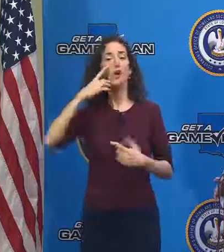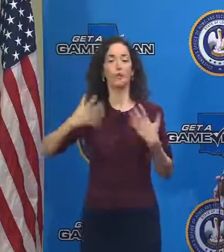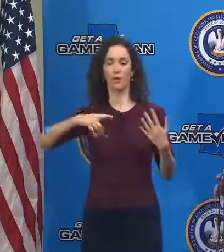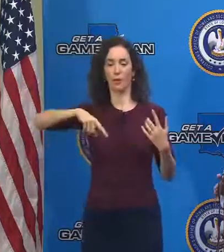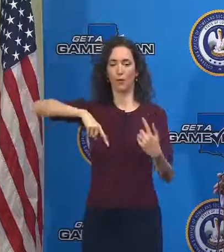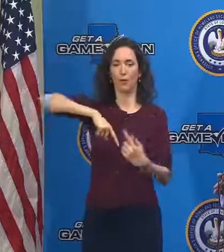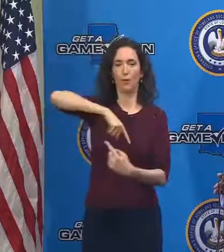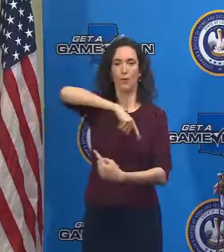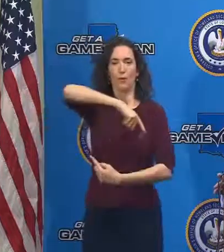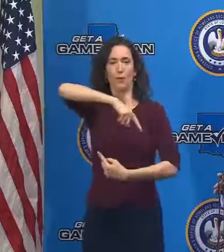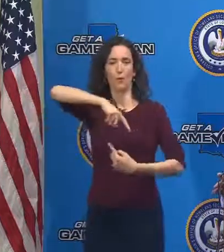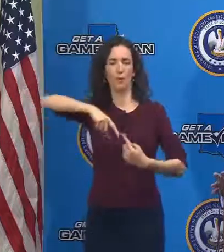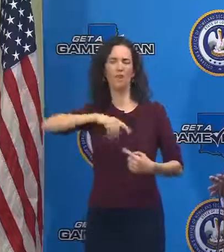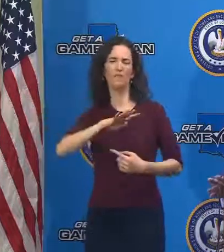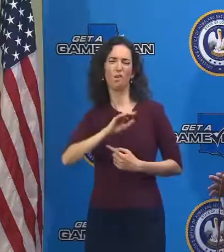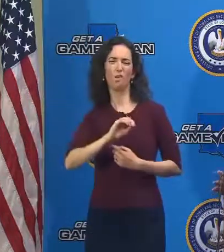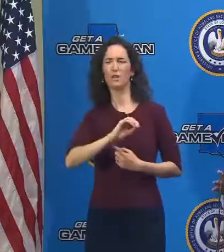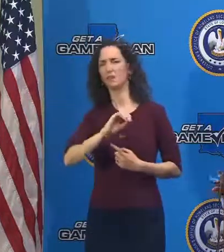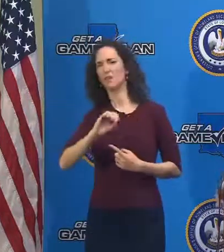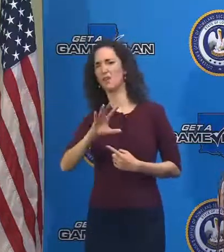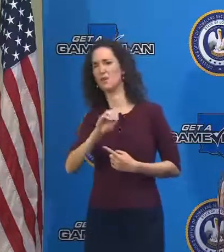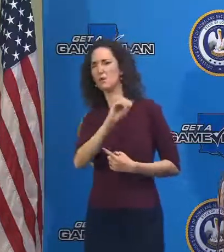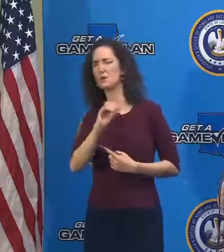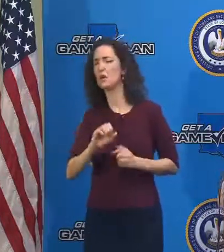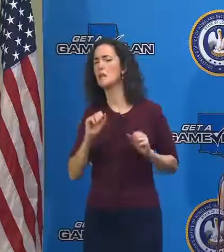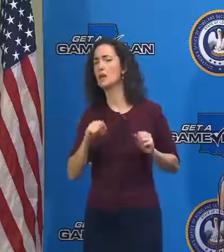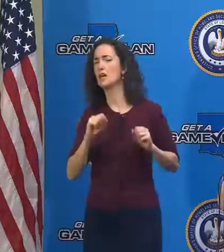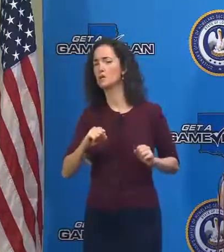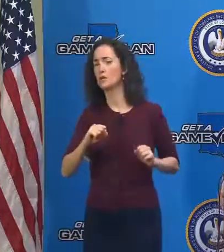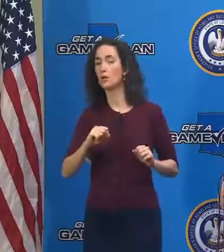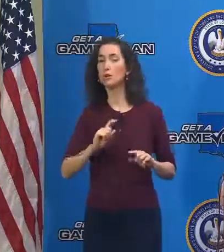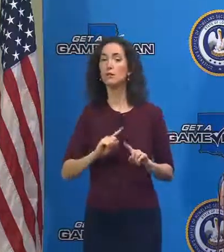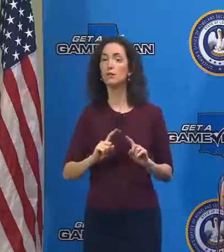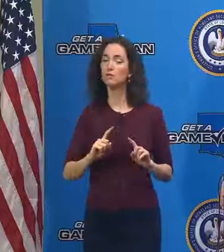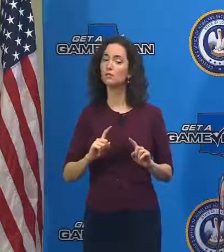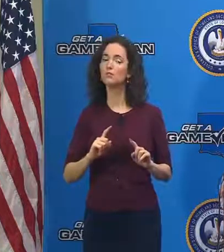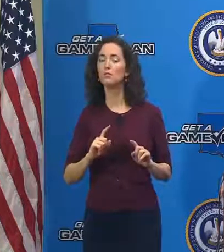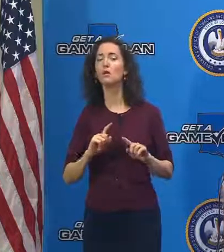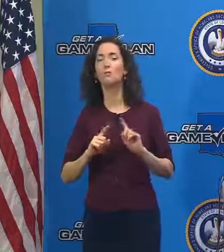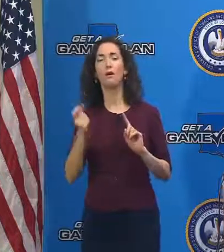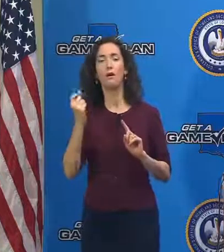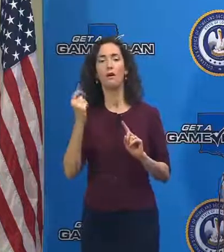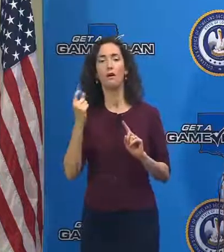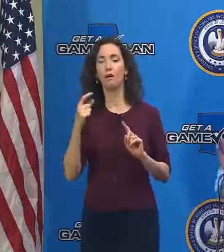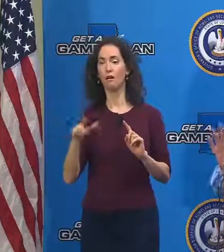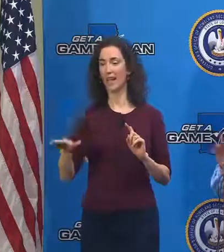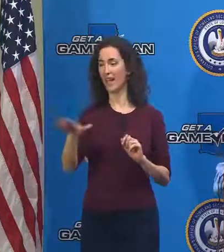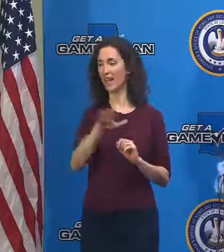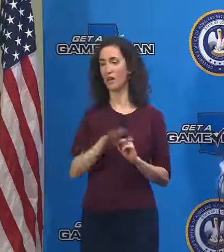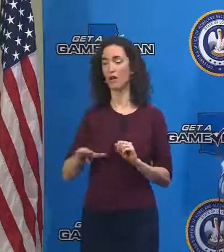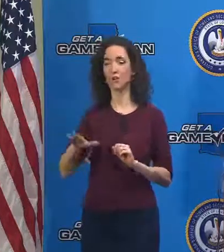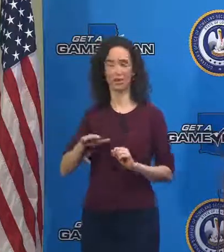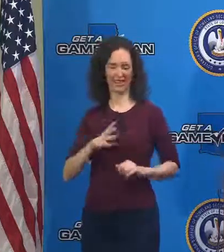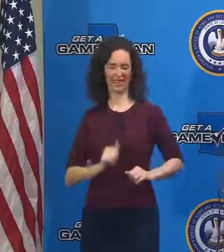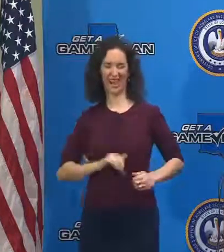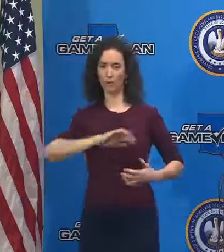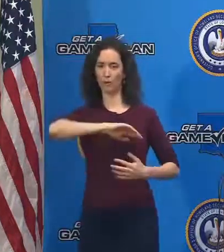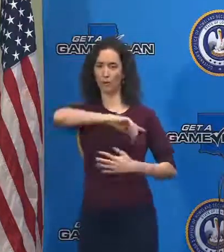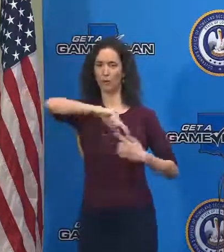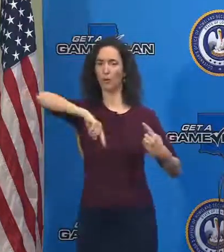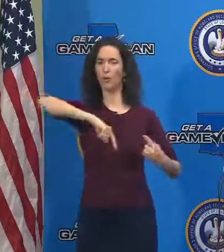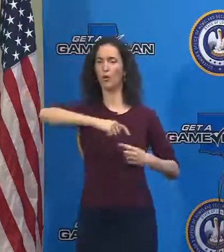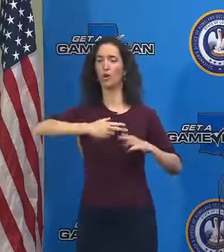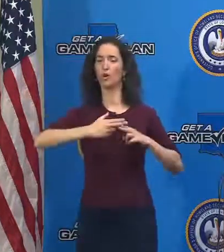but those areas that will feel any impacts from this storm system, 91L, will be further to our